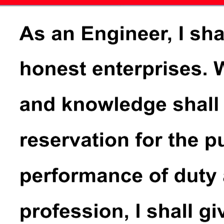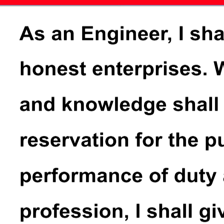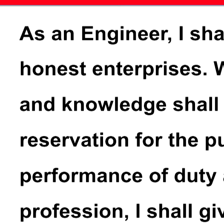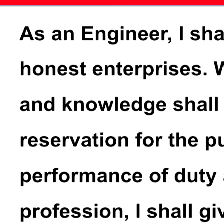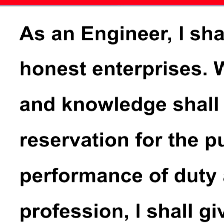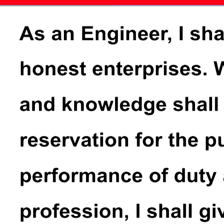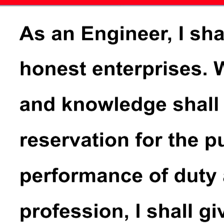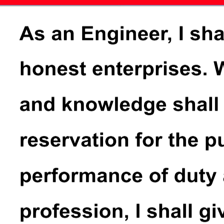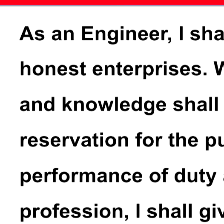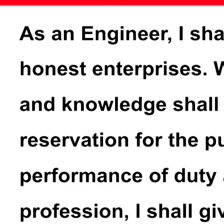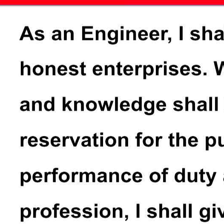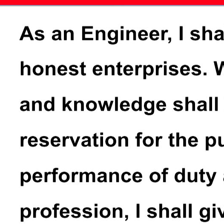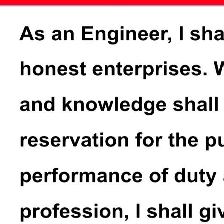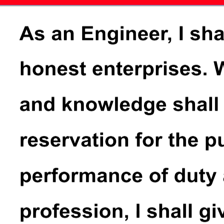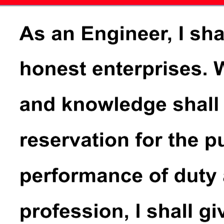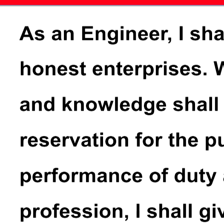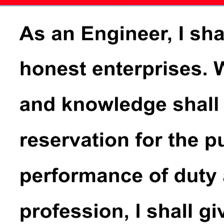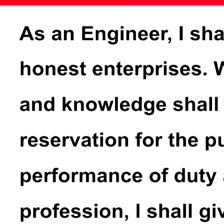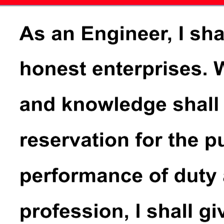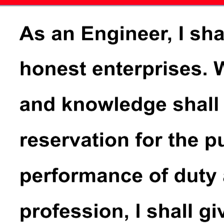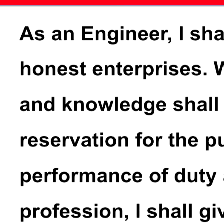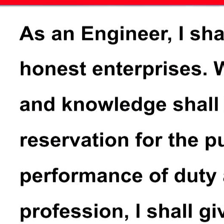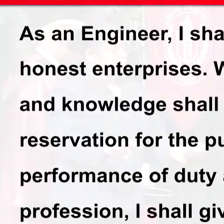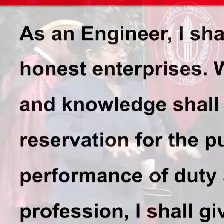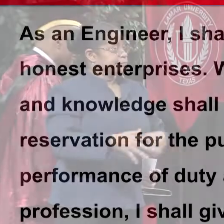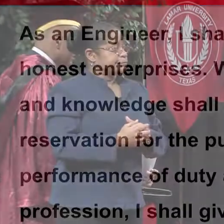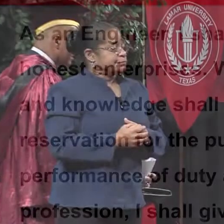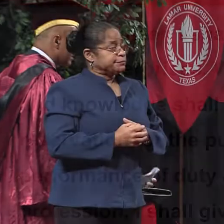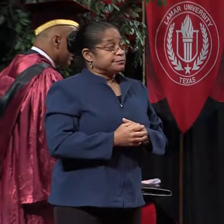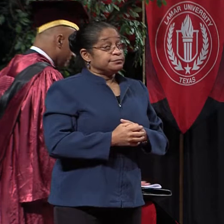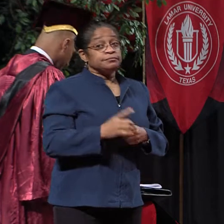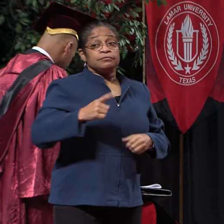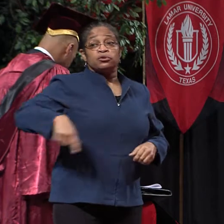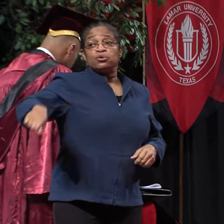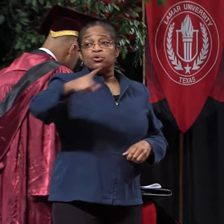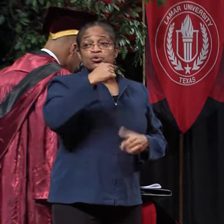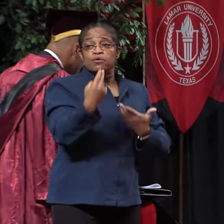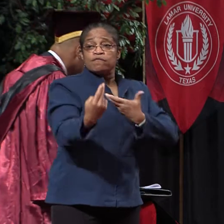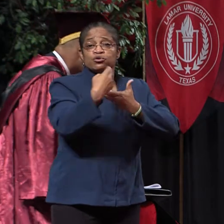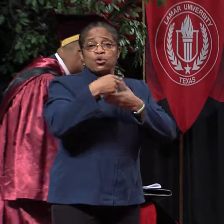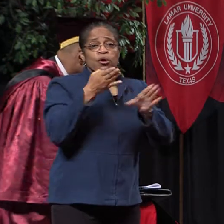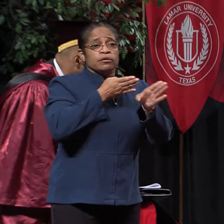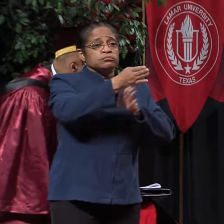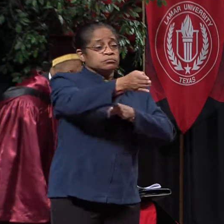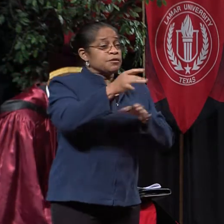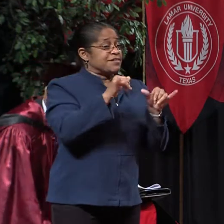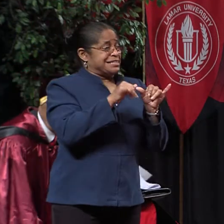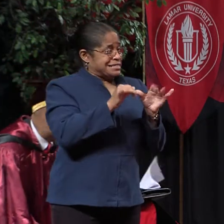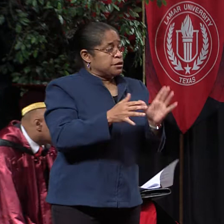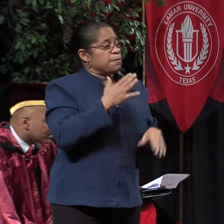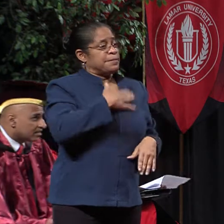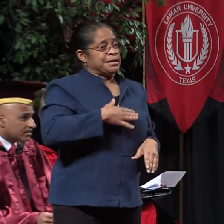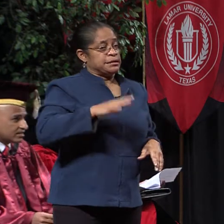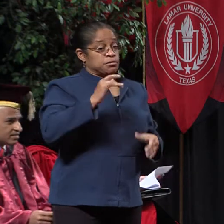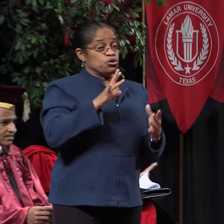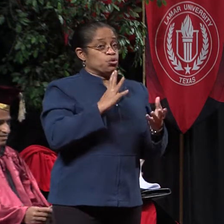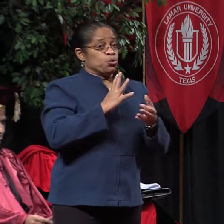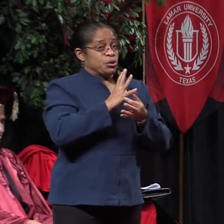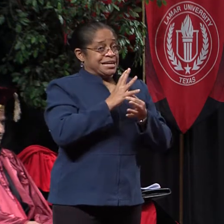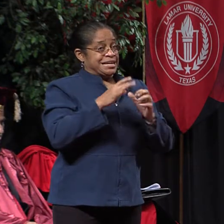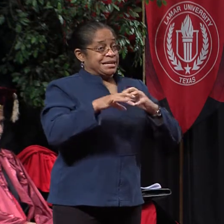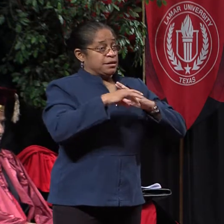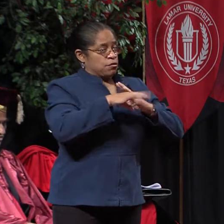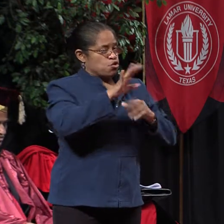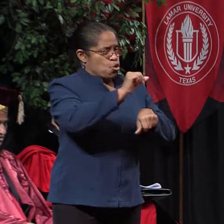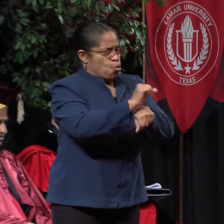utmost. Please be seated. Those who have joined the Order of the Engineer, please place your ring on the little